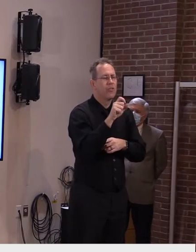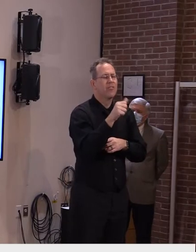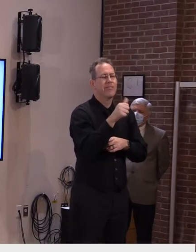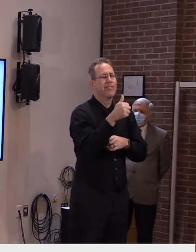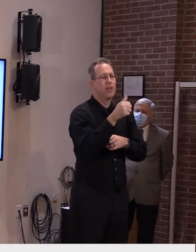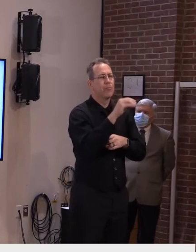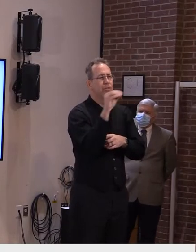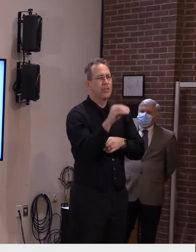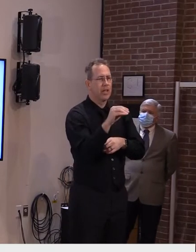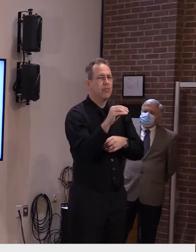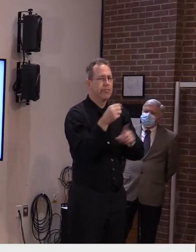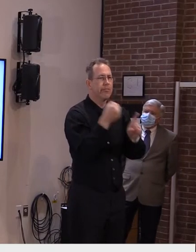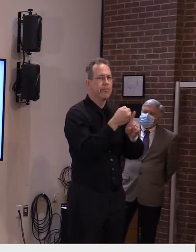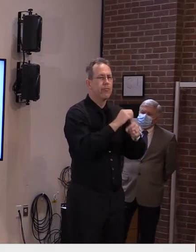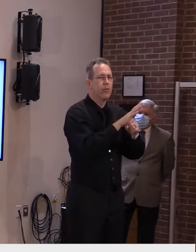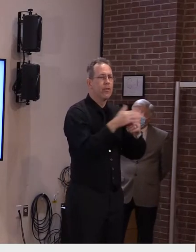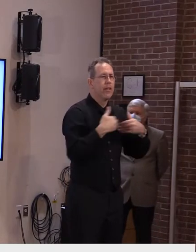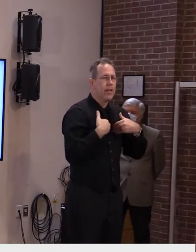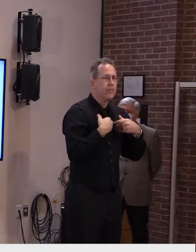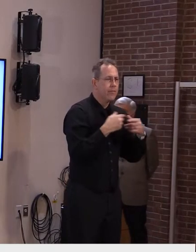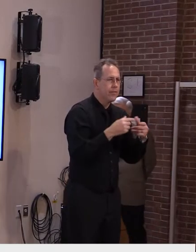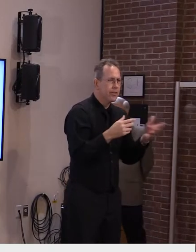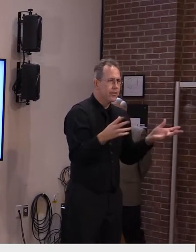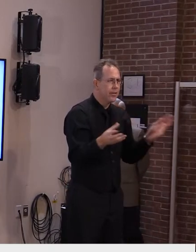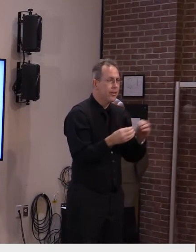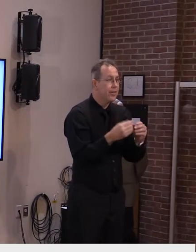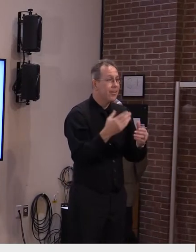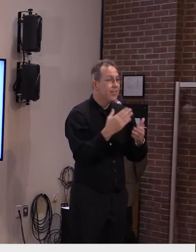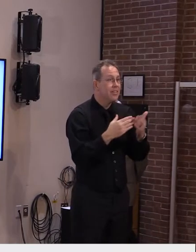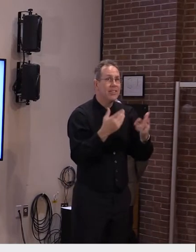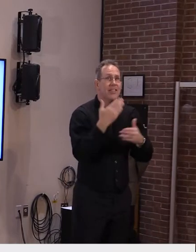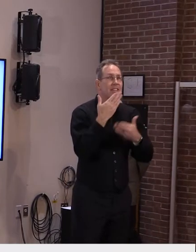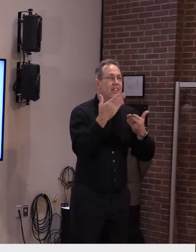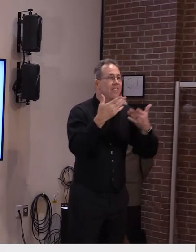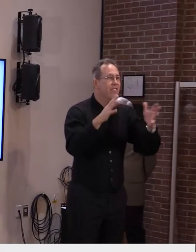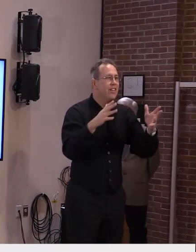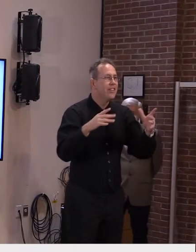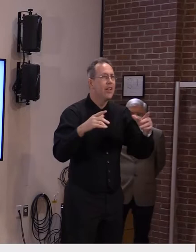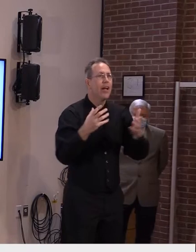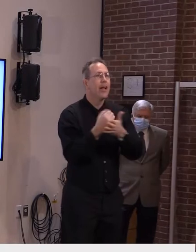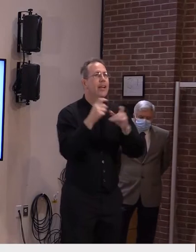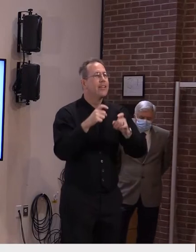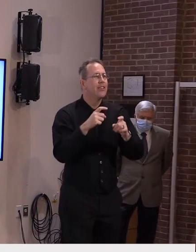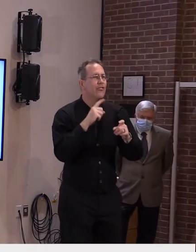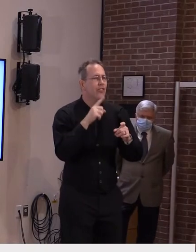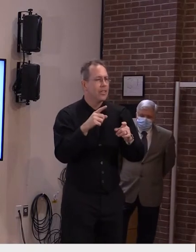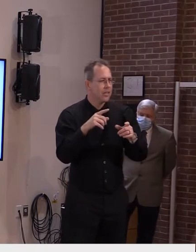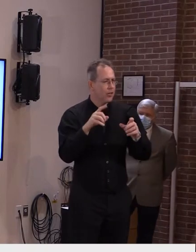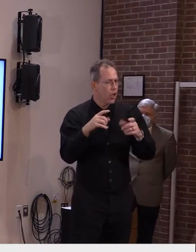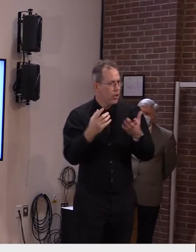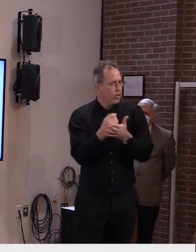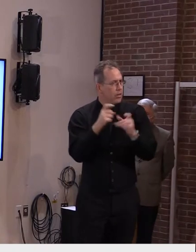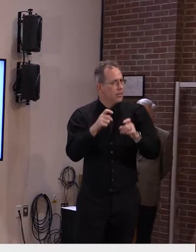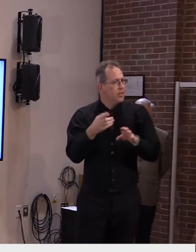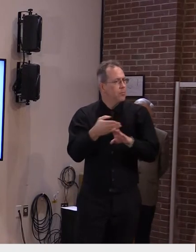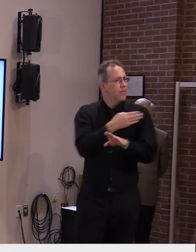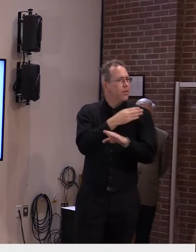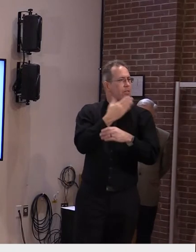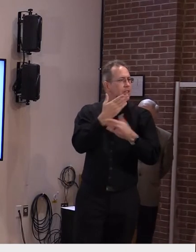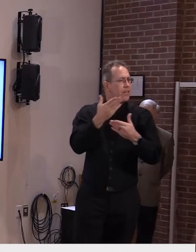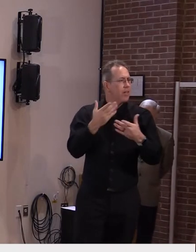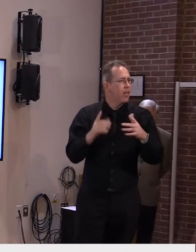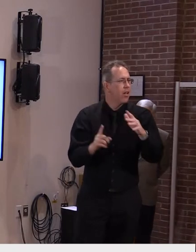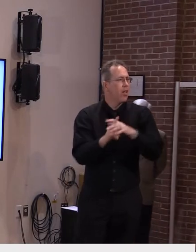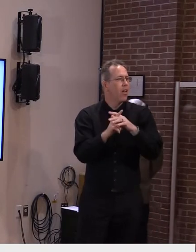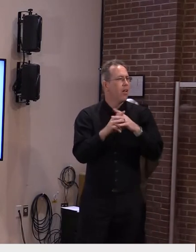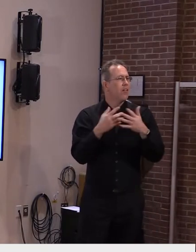going to go get tested on Thanksgiving unless you think you've been exposed or have symptoms. Similarly, over the weekend, you know, people were traveling, people